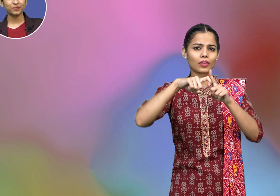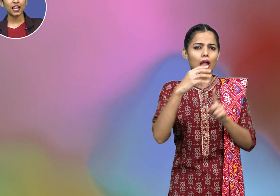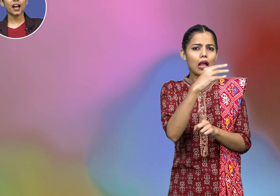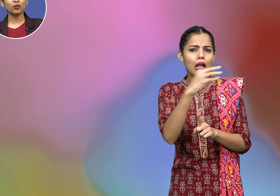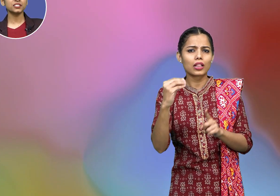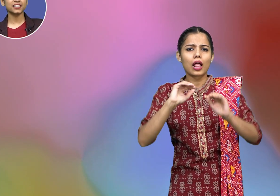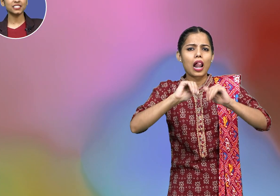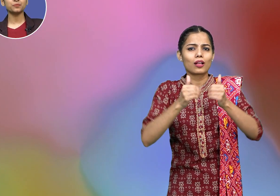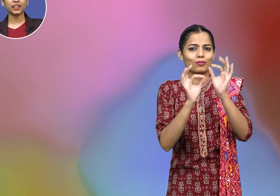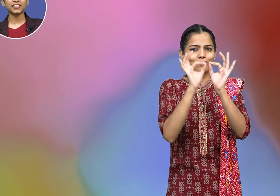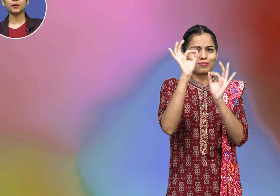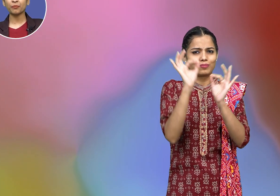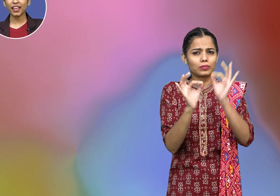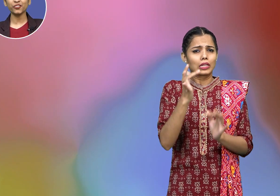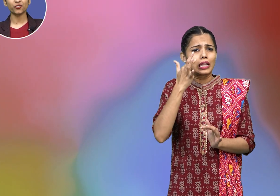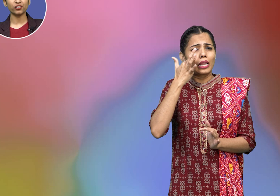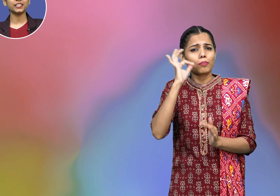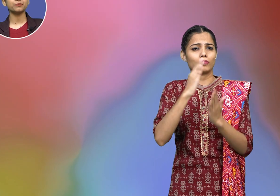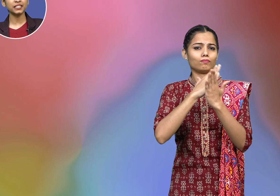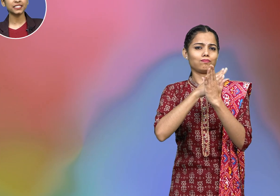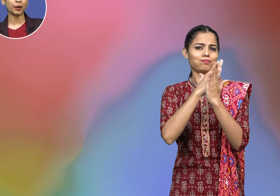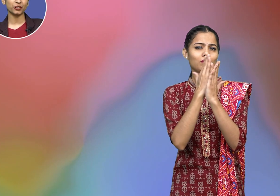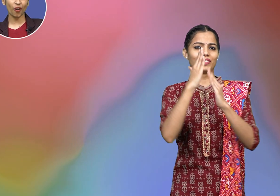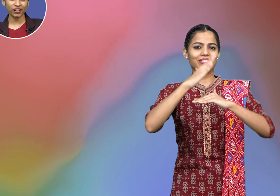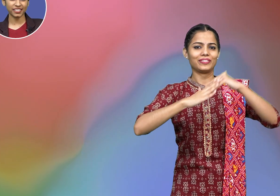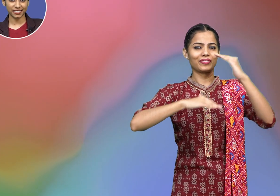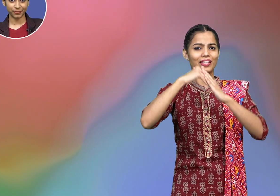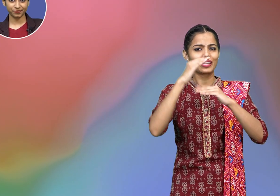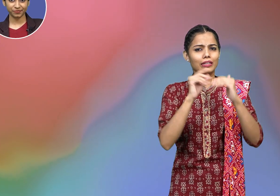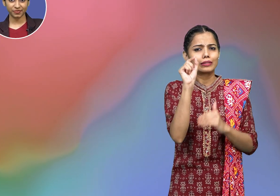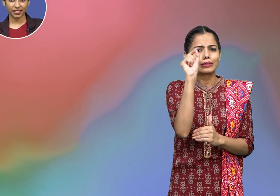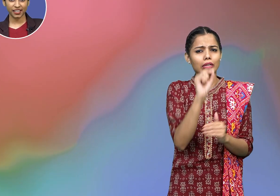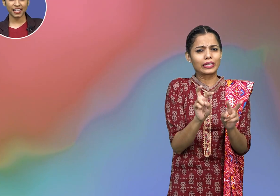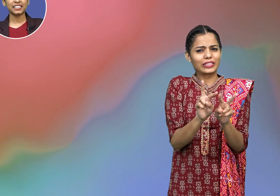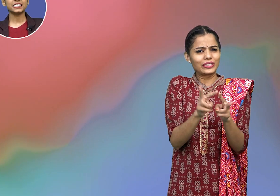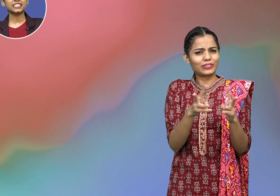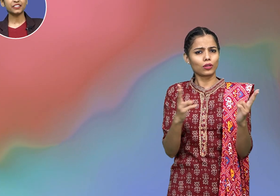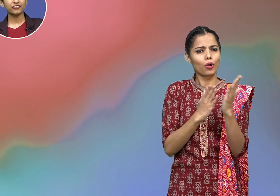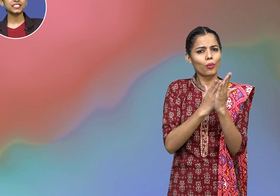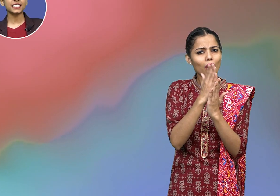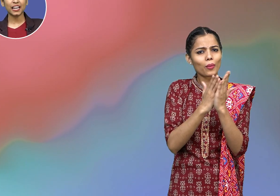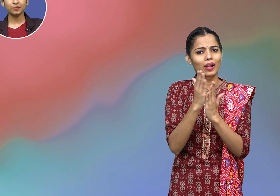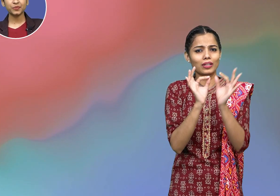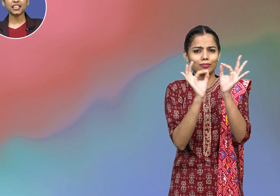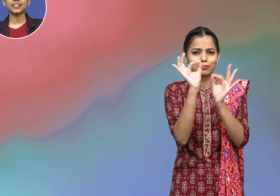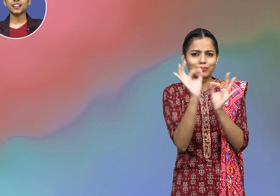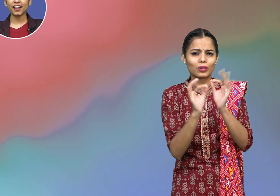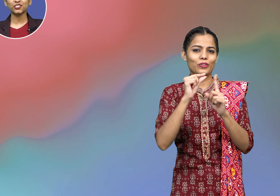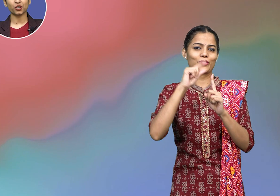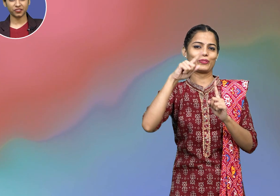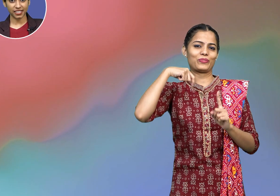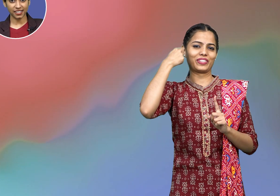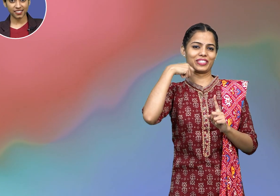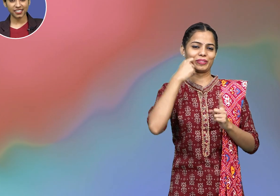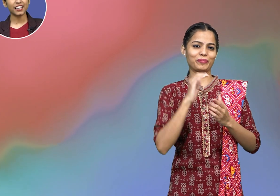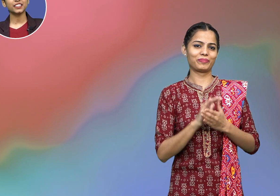and how cells play the main role in building up an organism. Different types and kinds